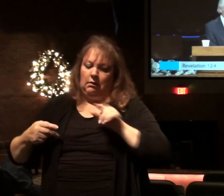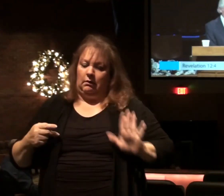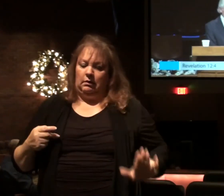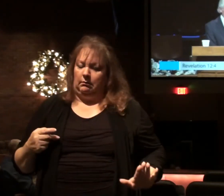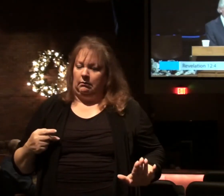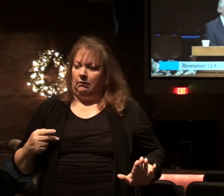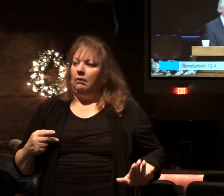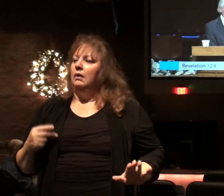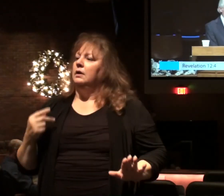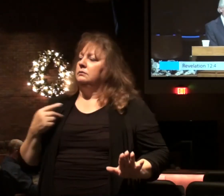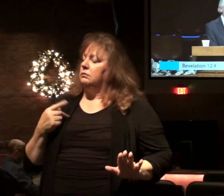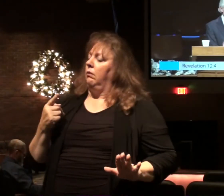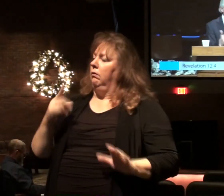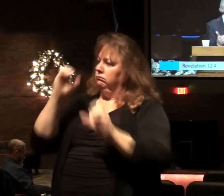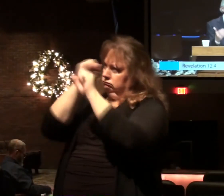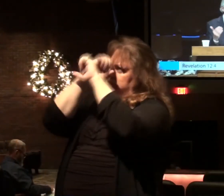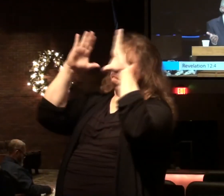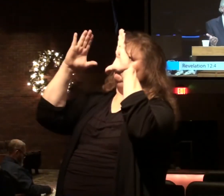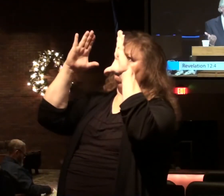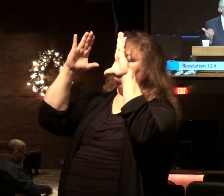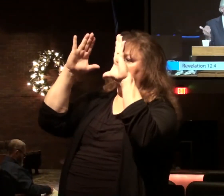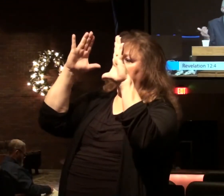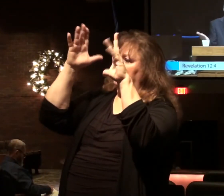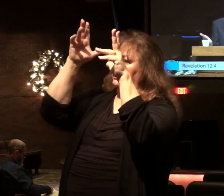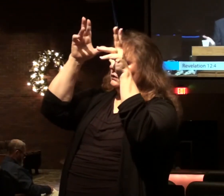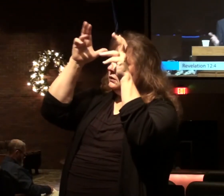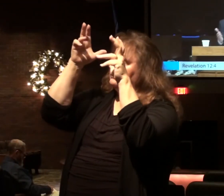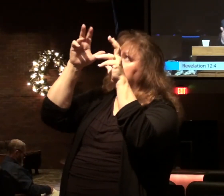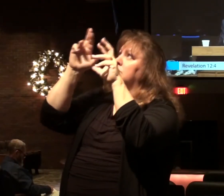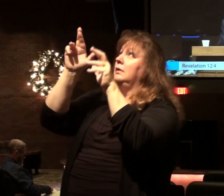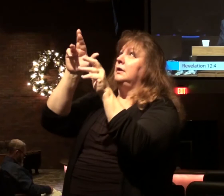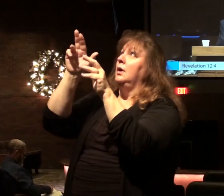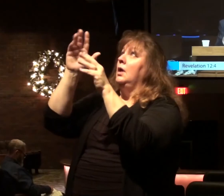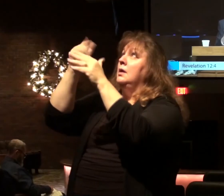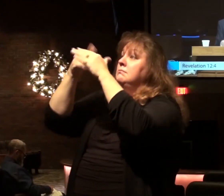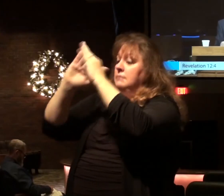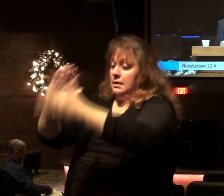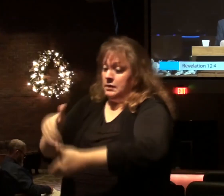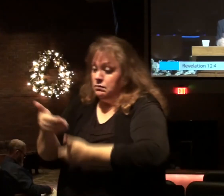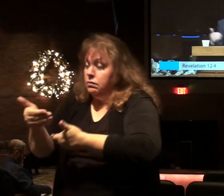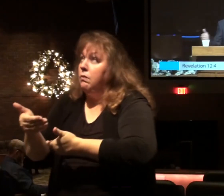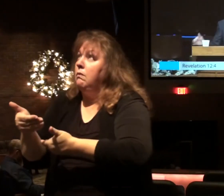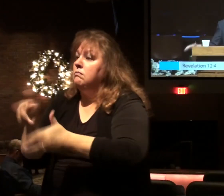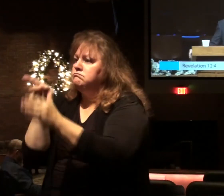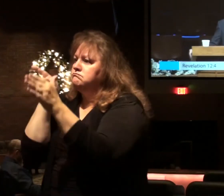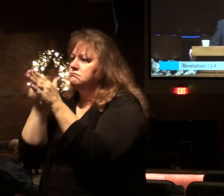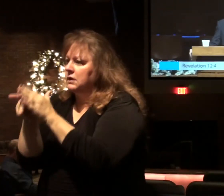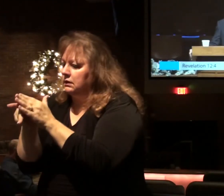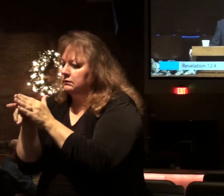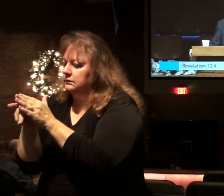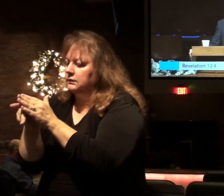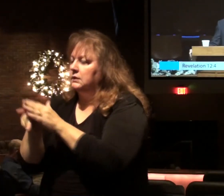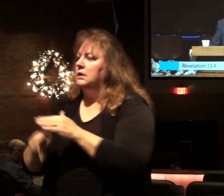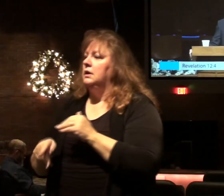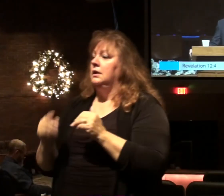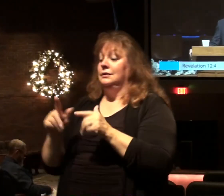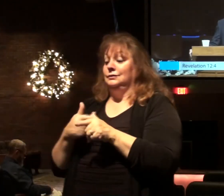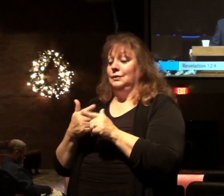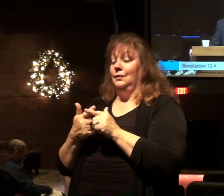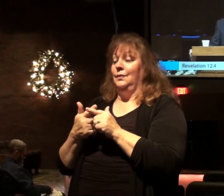So that's what the picture is. The devil here ready to kill Christ. He'll pick up on the preservation